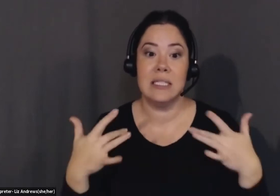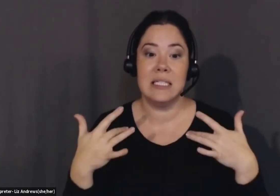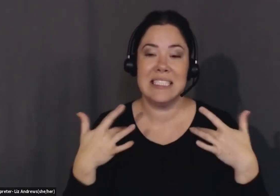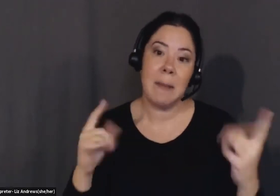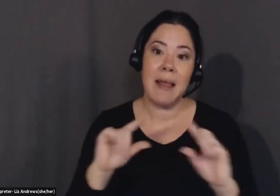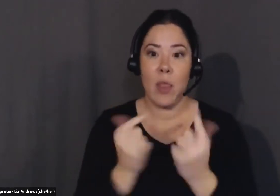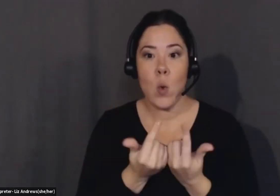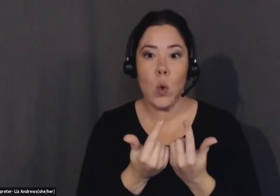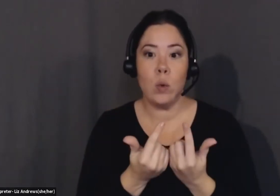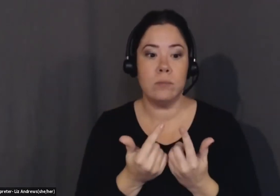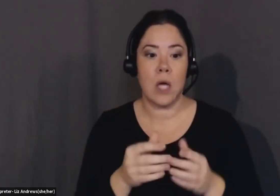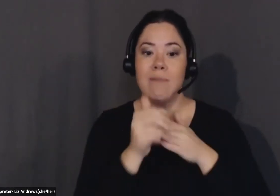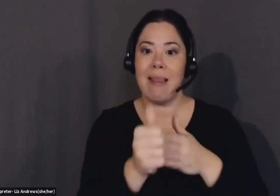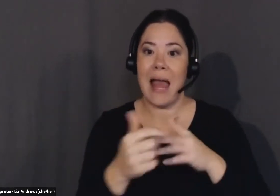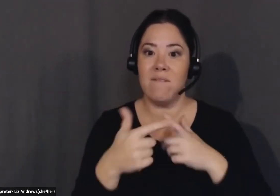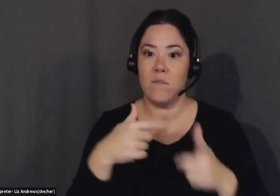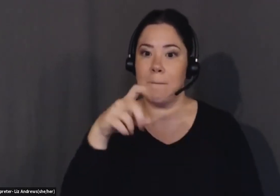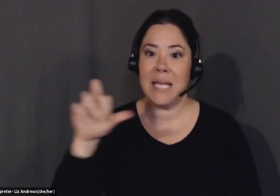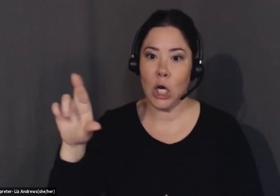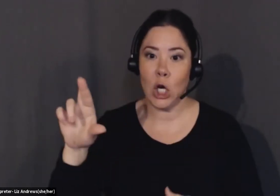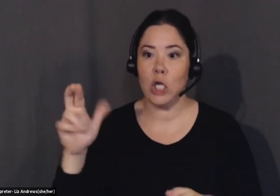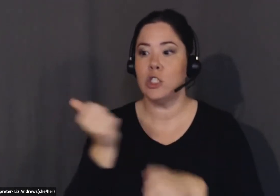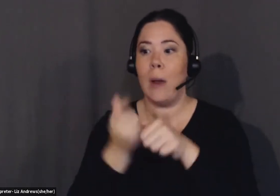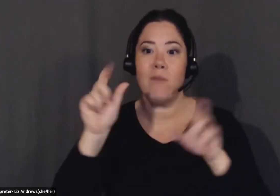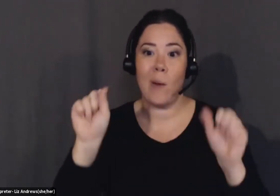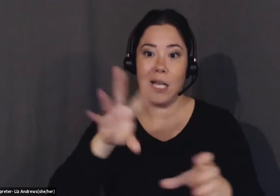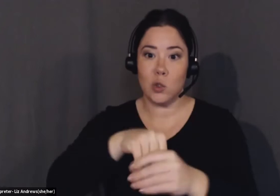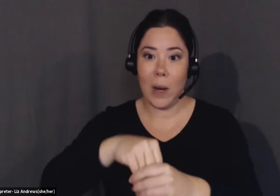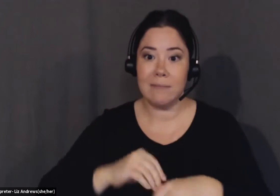so everybody's welcome to join in.